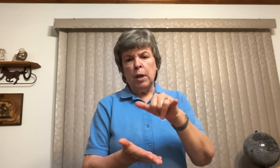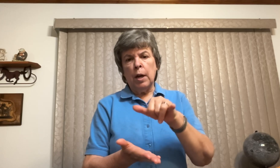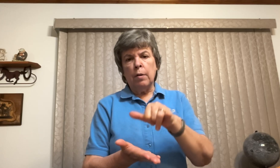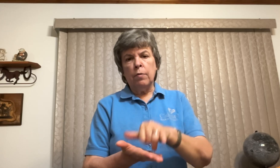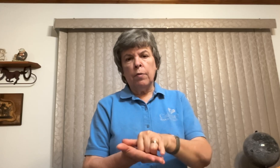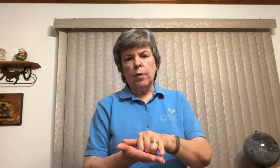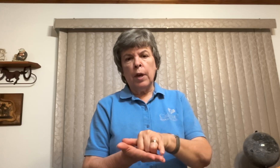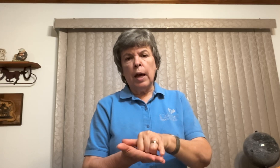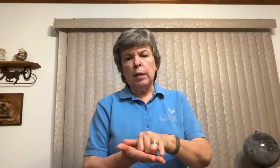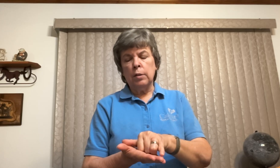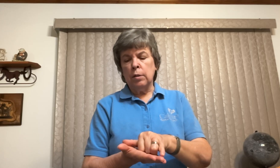have that